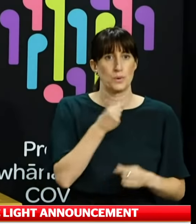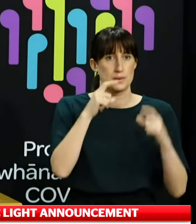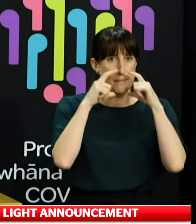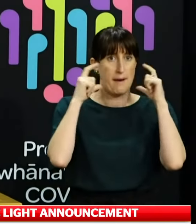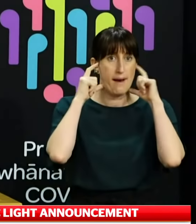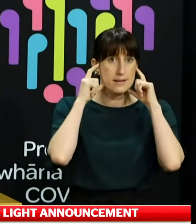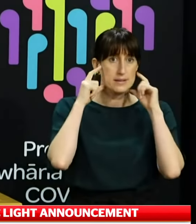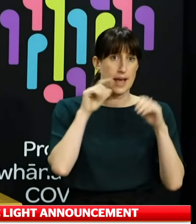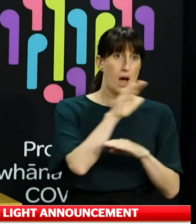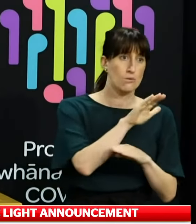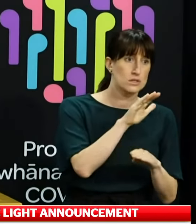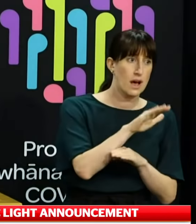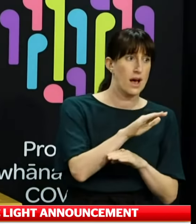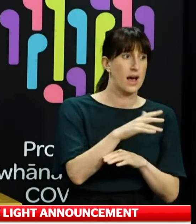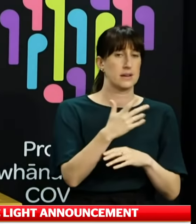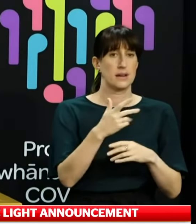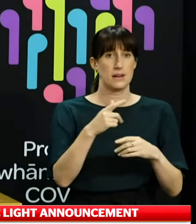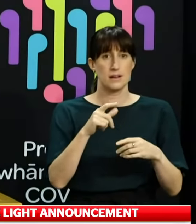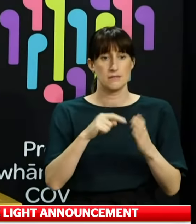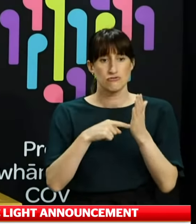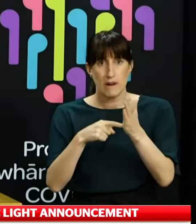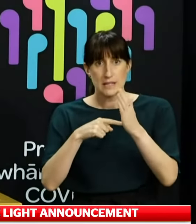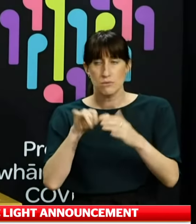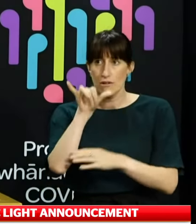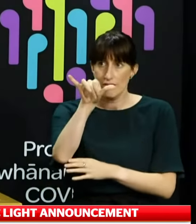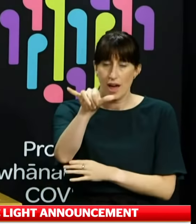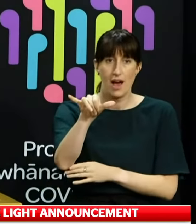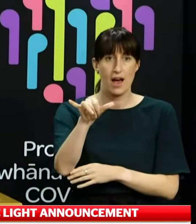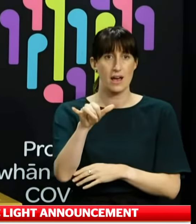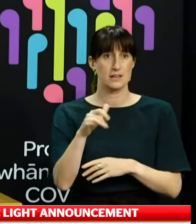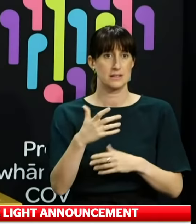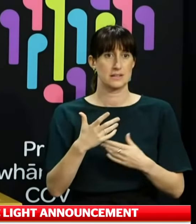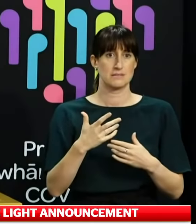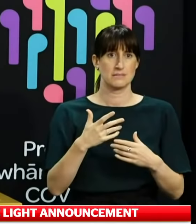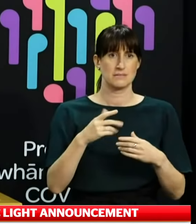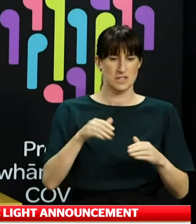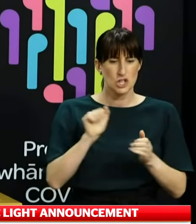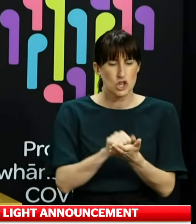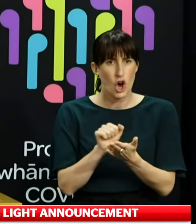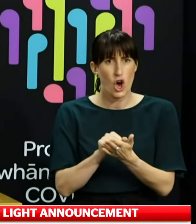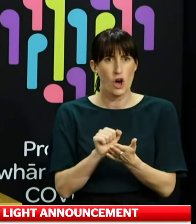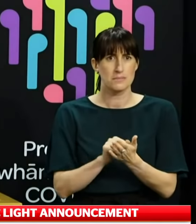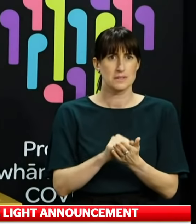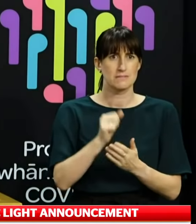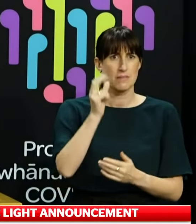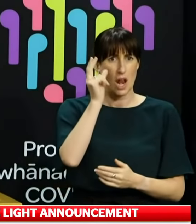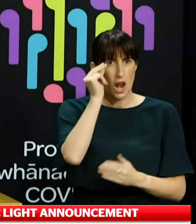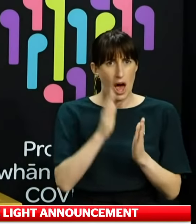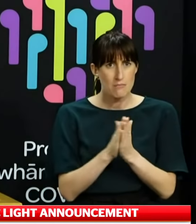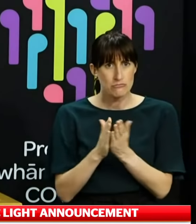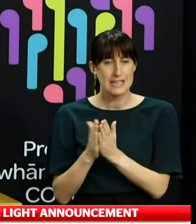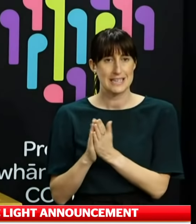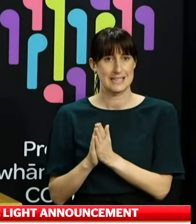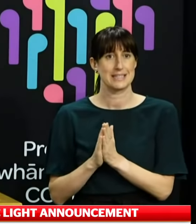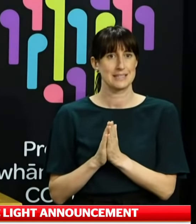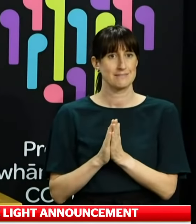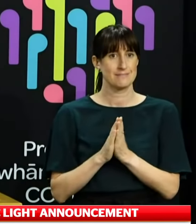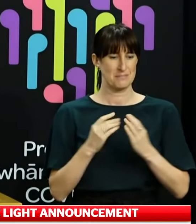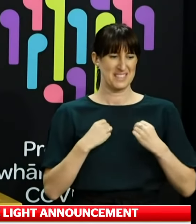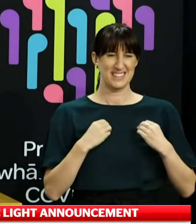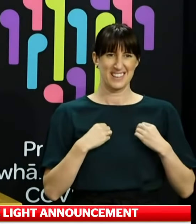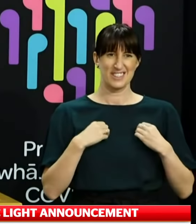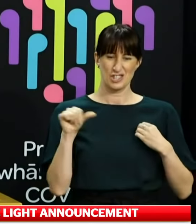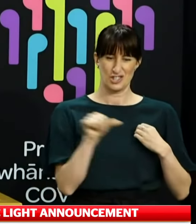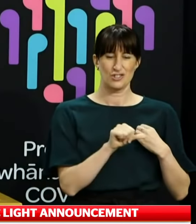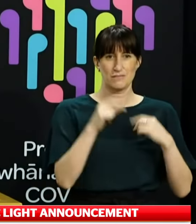public, including on flights, retail, public transport, and in public facilities like libraries. For workers, face masks